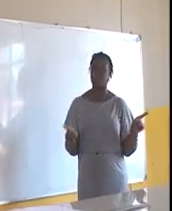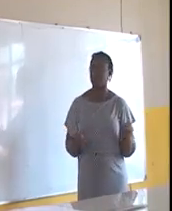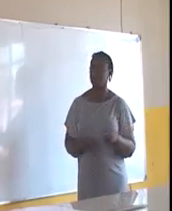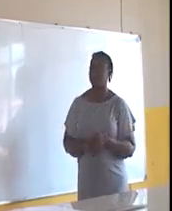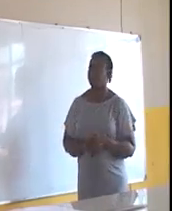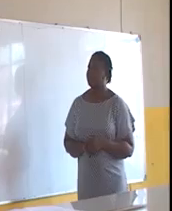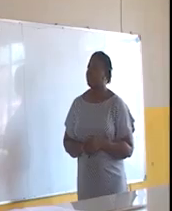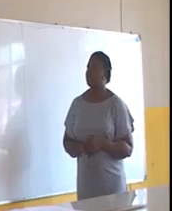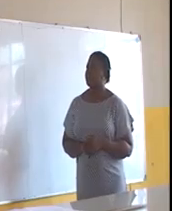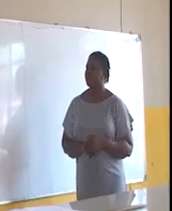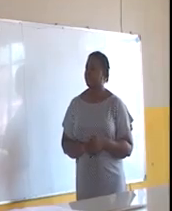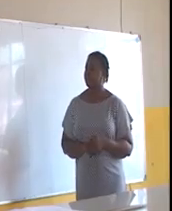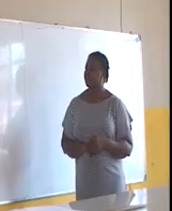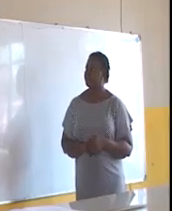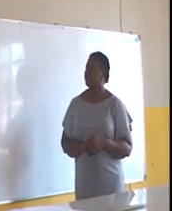in question number 1.